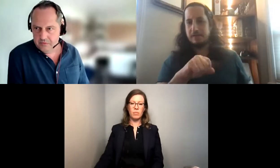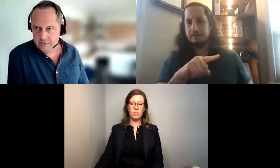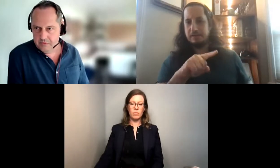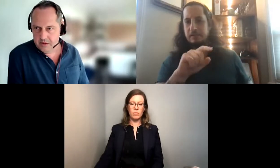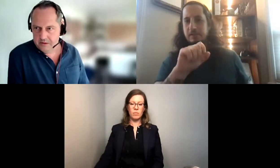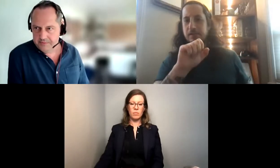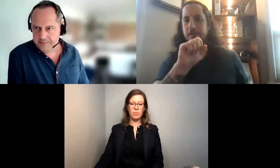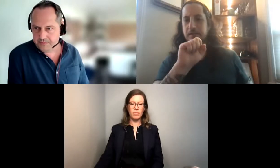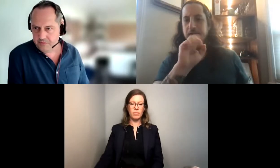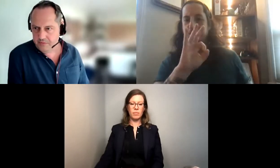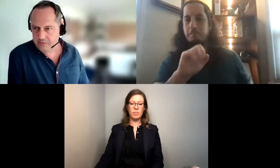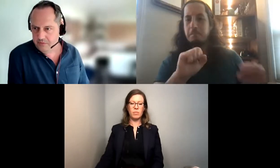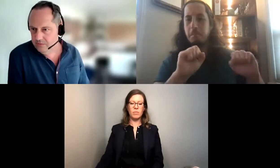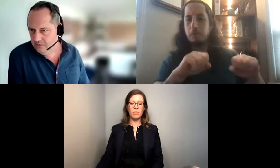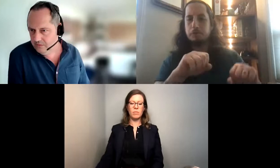Athena